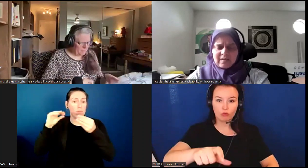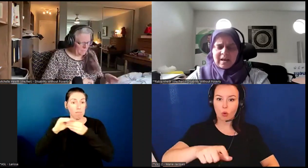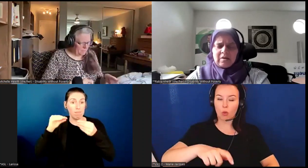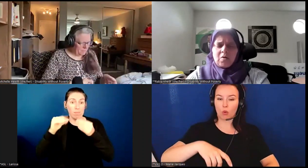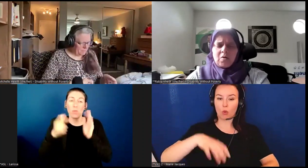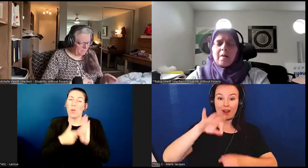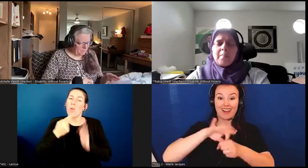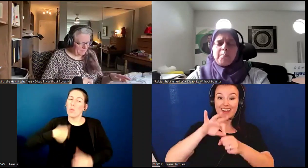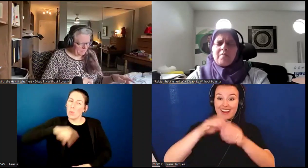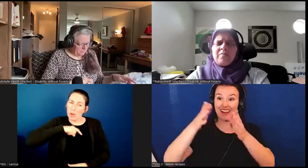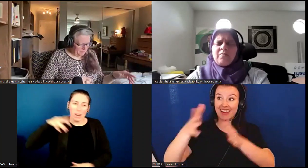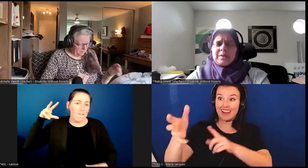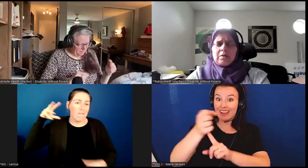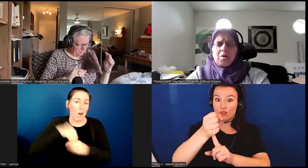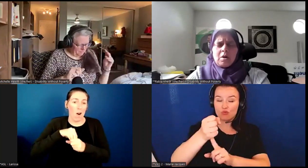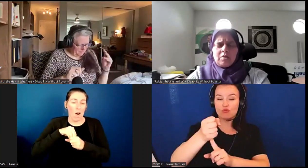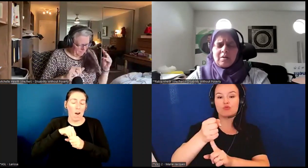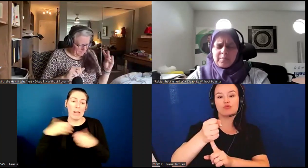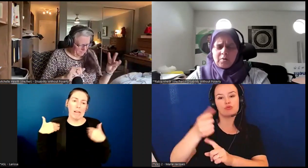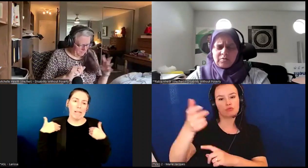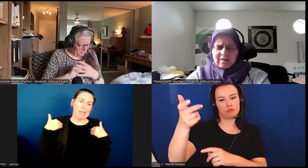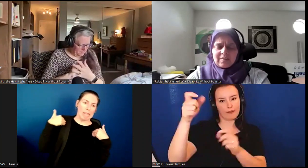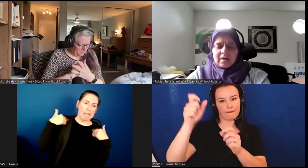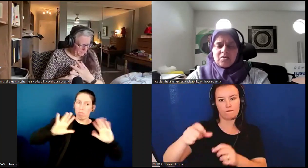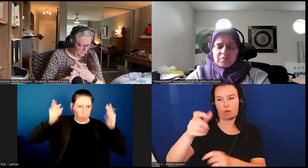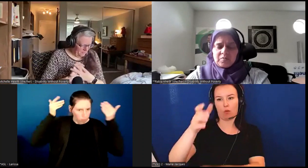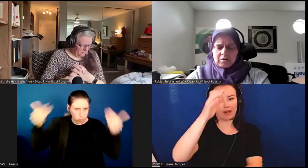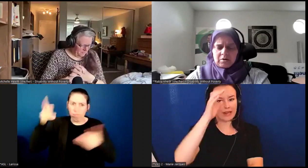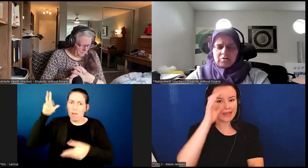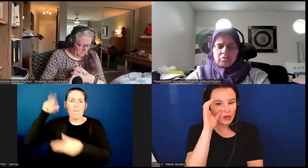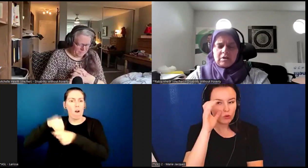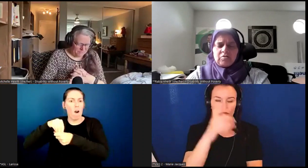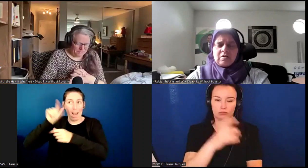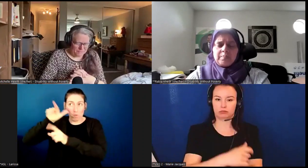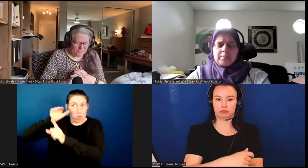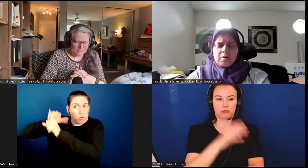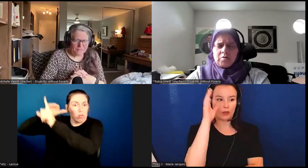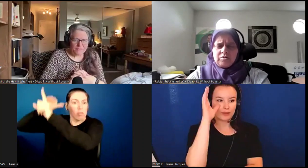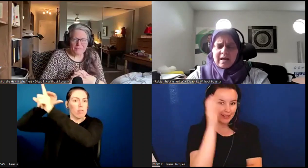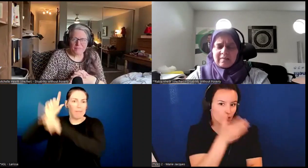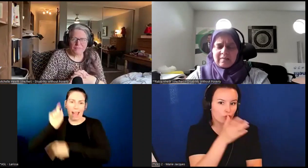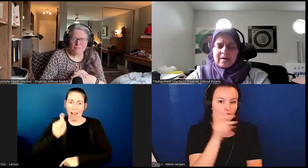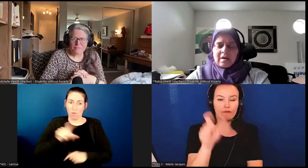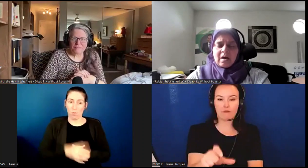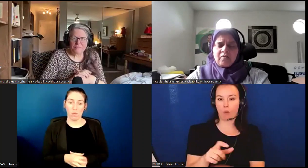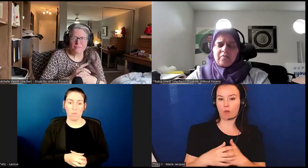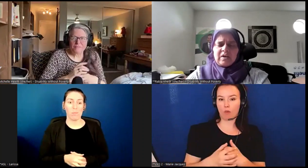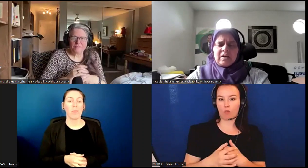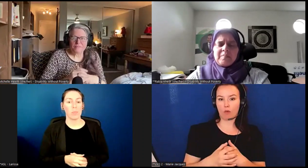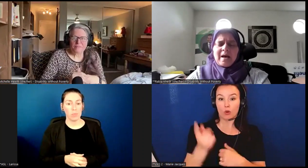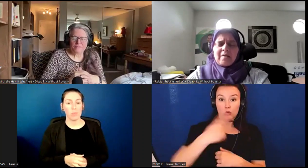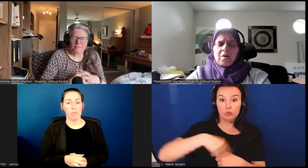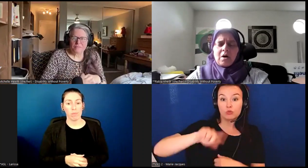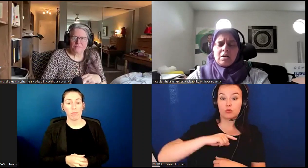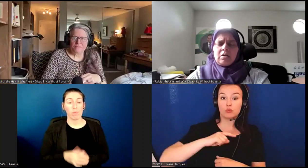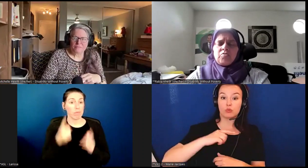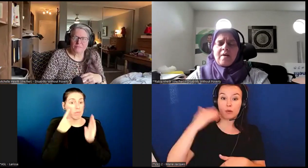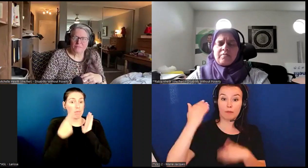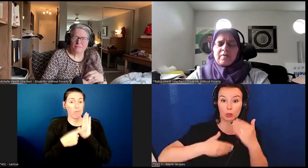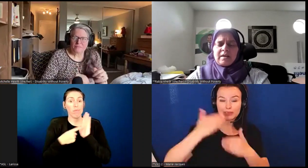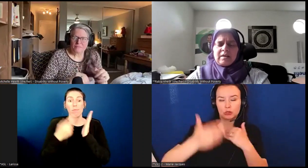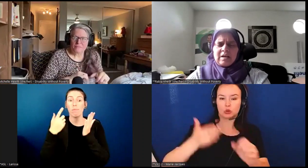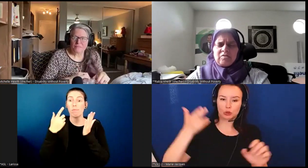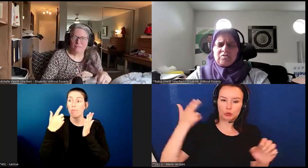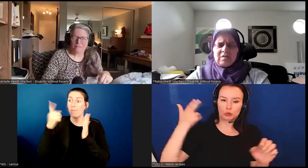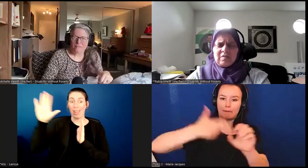process and go above and beyond the process to be heard. So there's the process of feedback on the